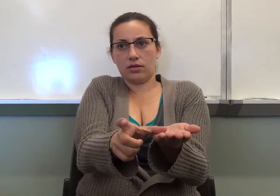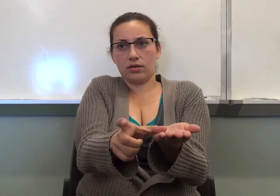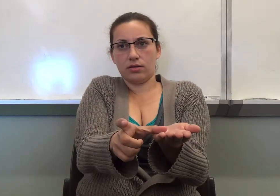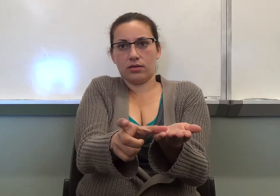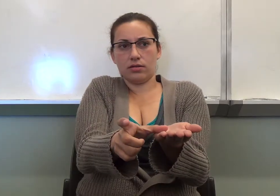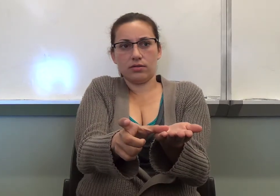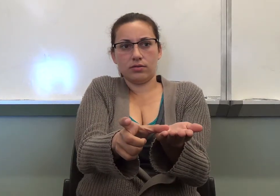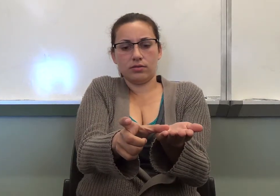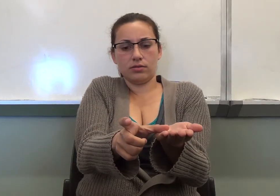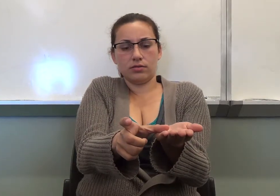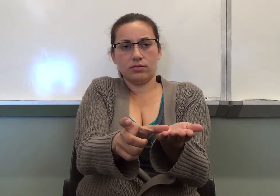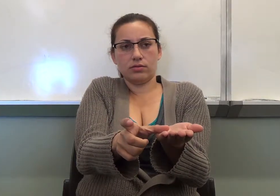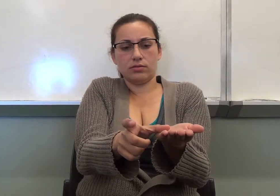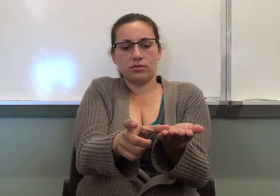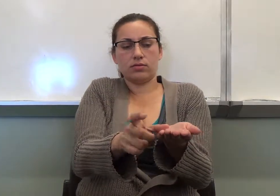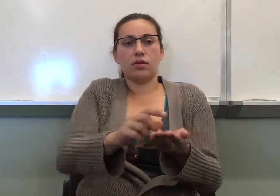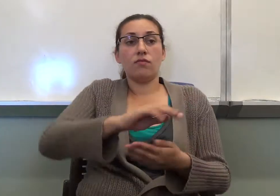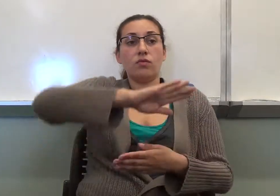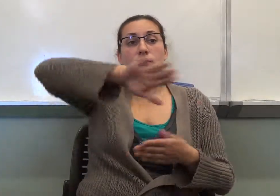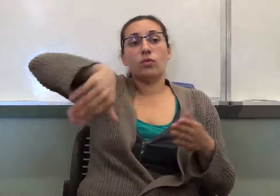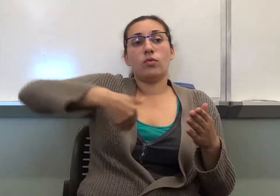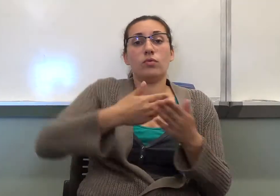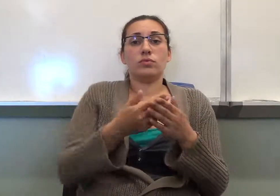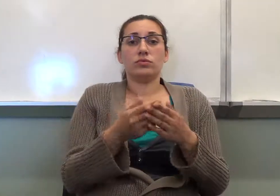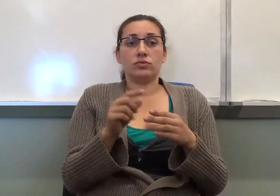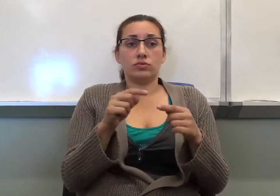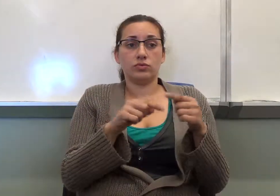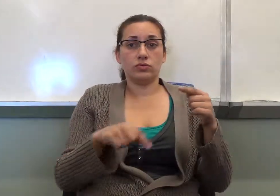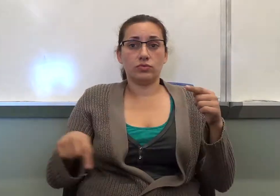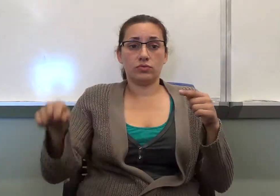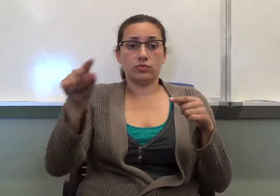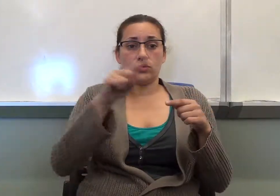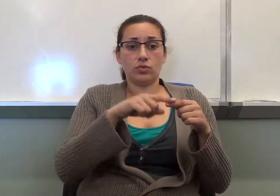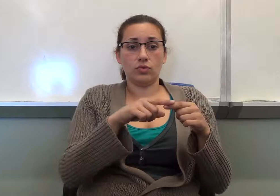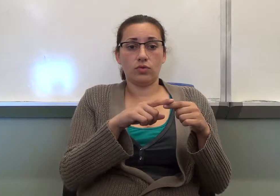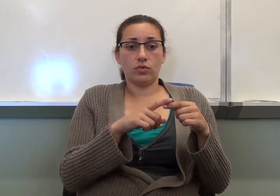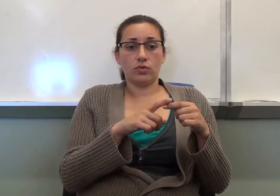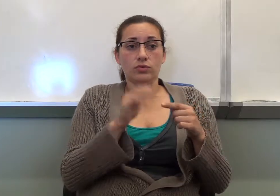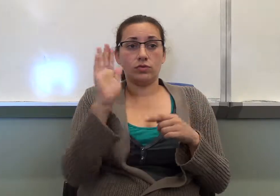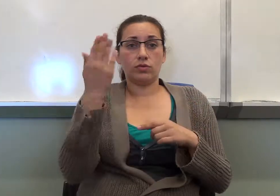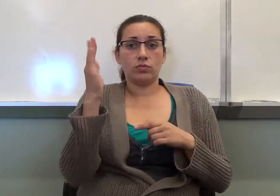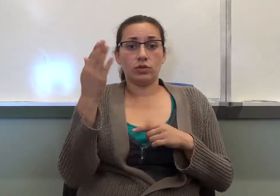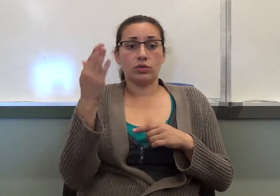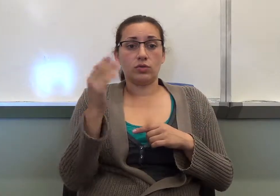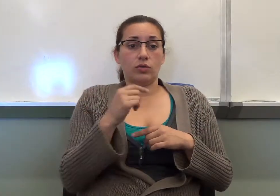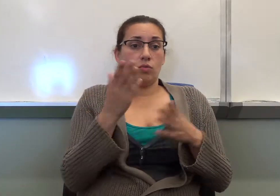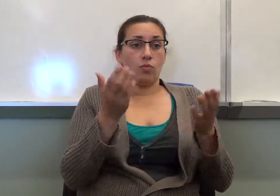But what we're doing with the blue is simply taking half the circle. So we want 1/2 the circumference.